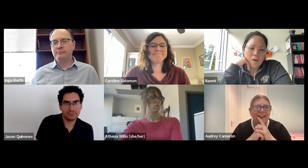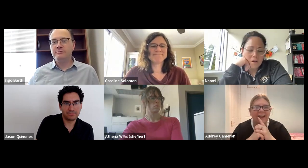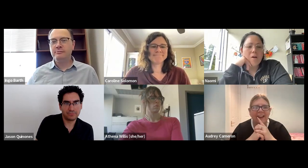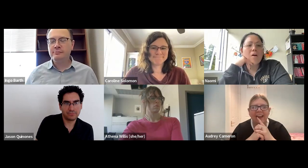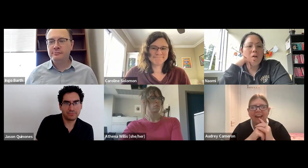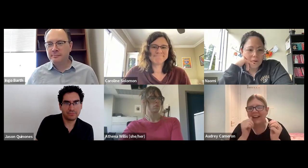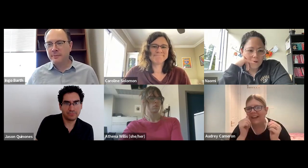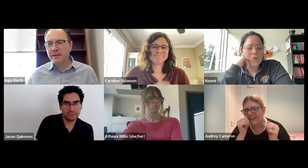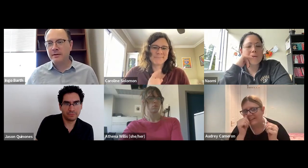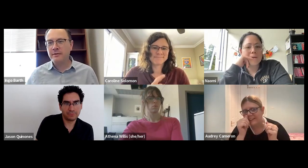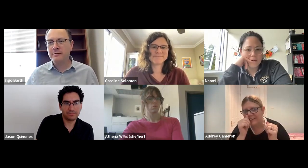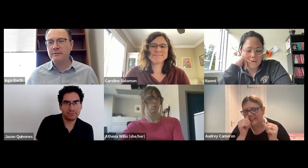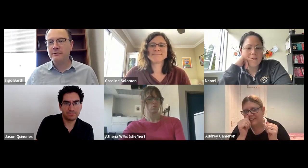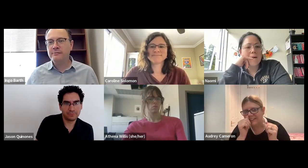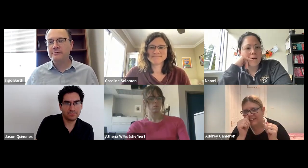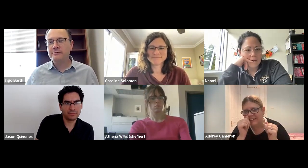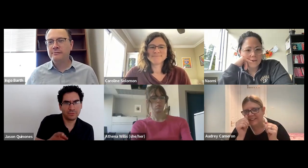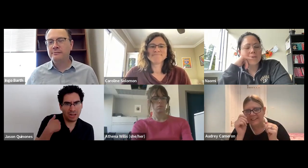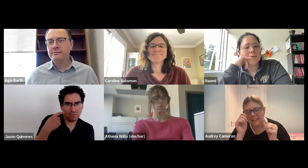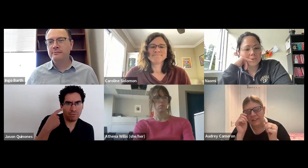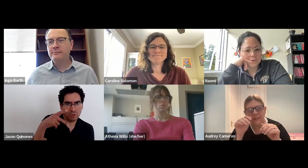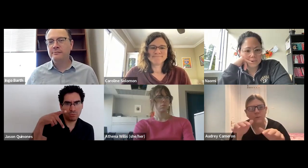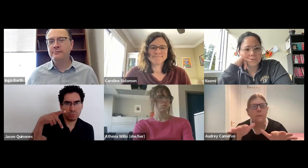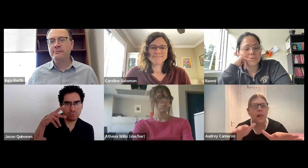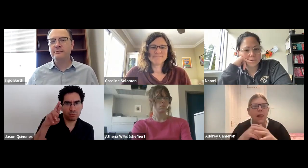Okay, that's the sign. All right. I don't want to spell everything.